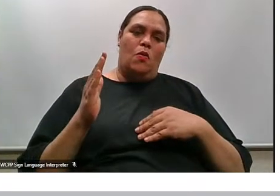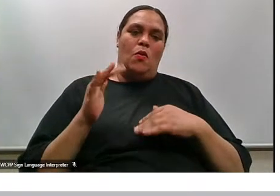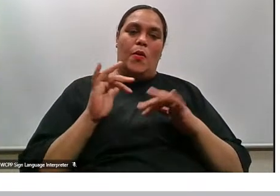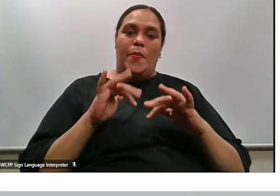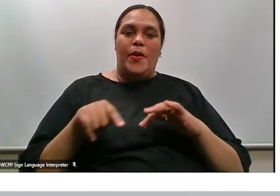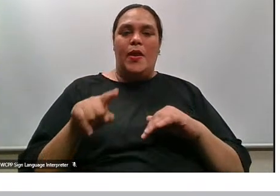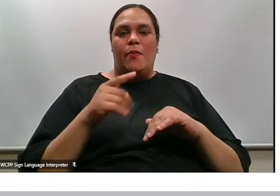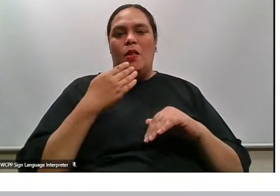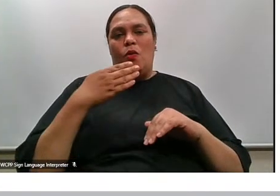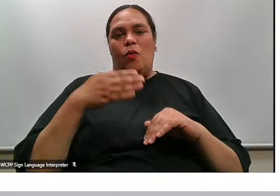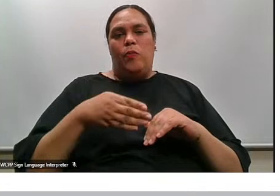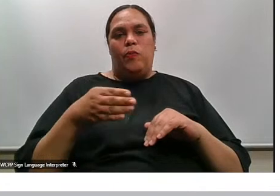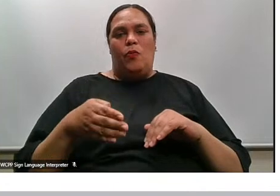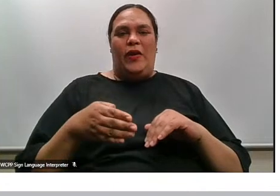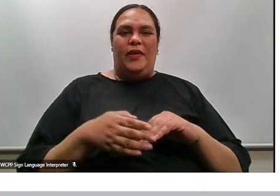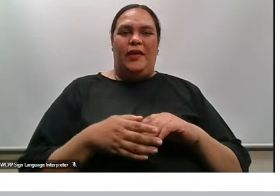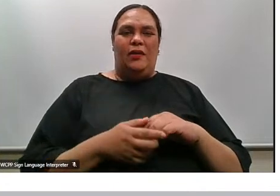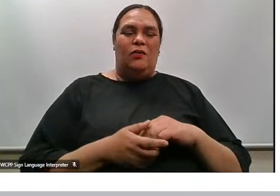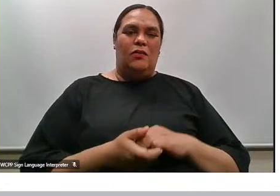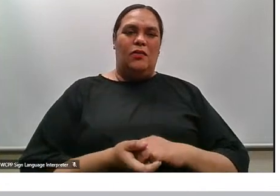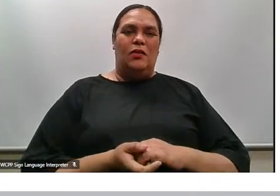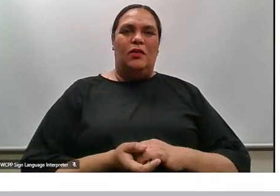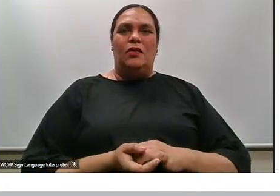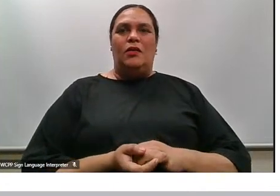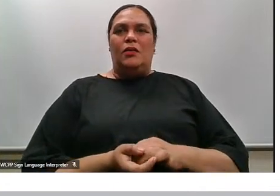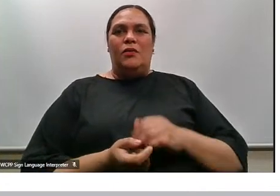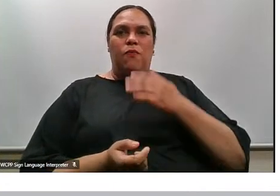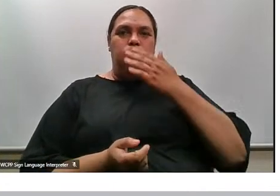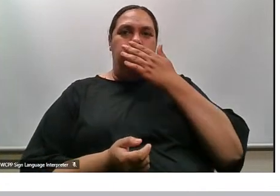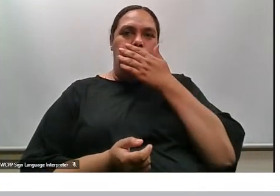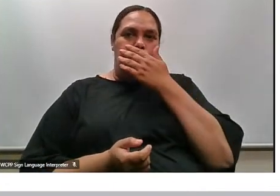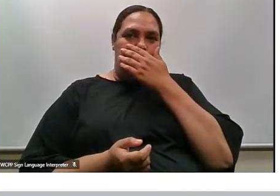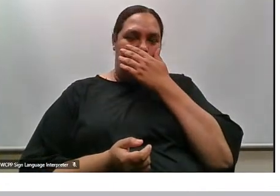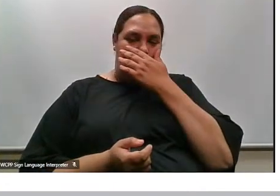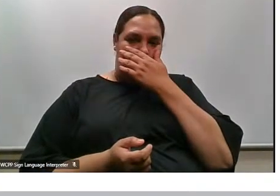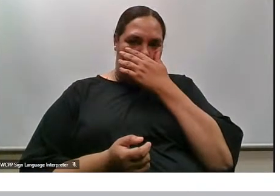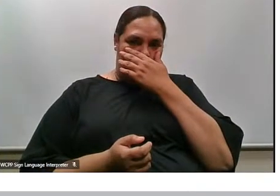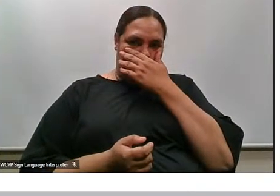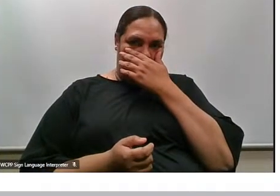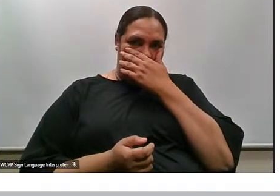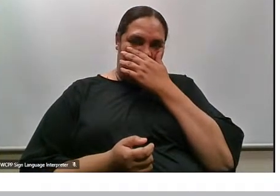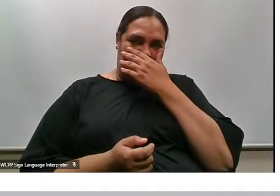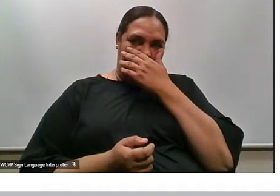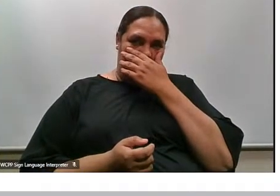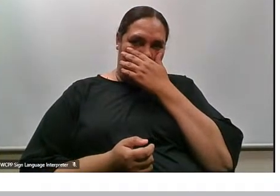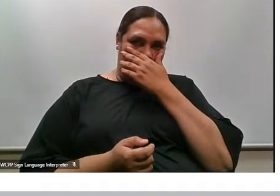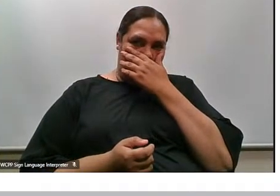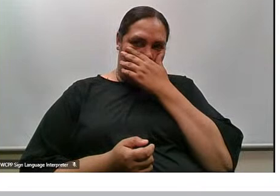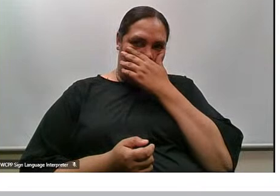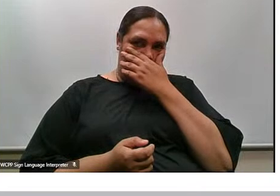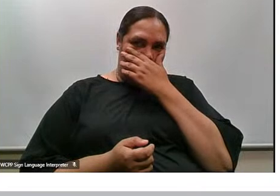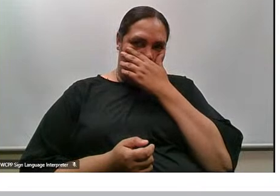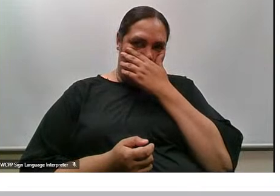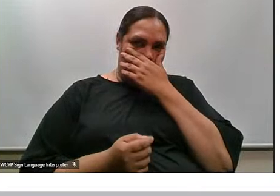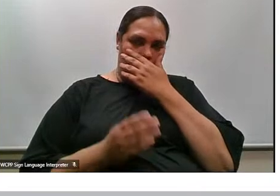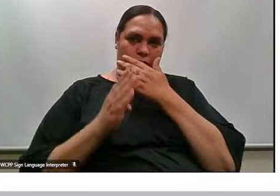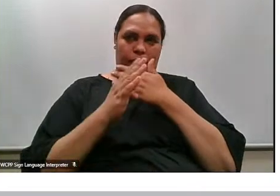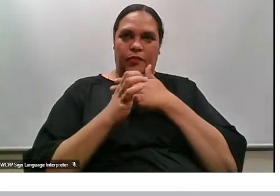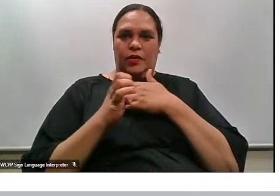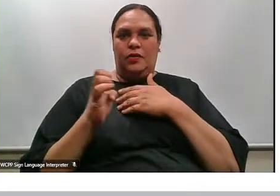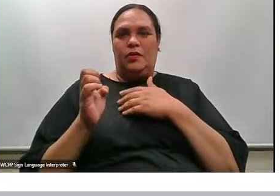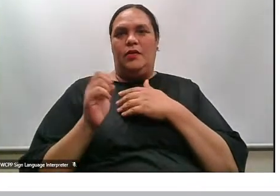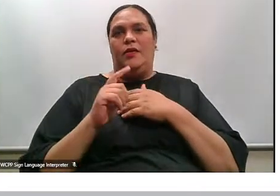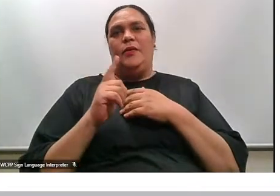people attended. Why more people attended PB triple BEE